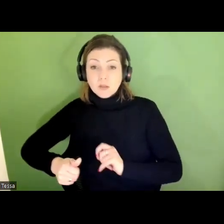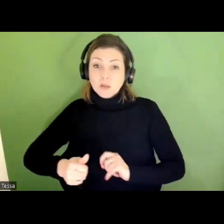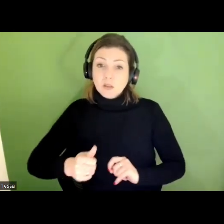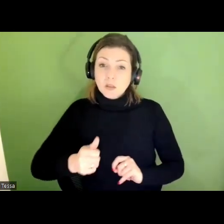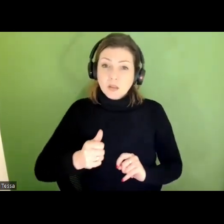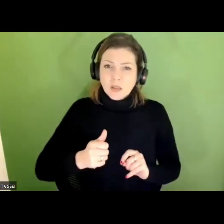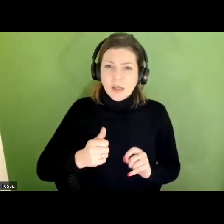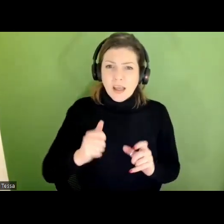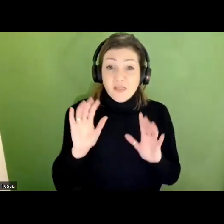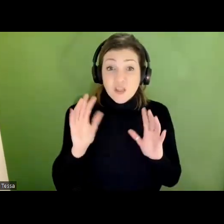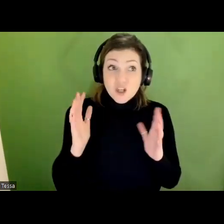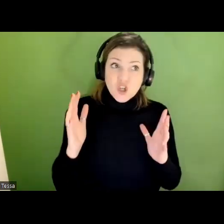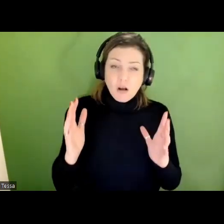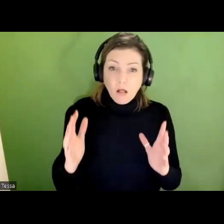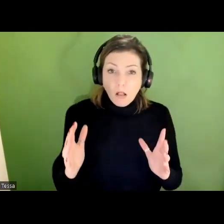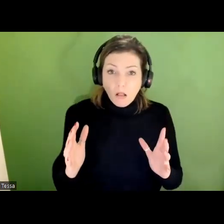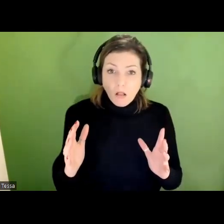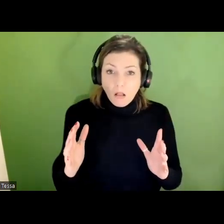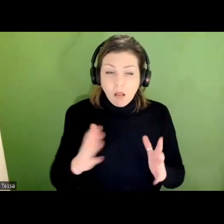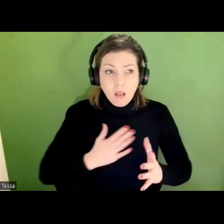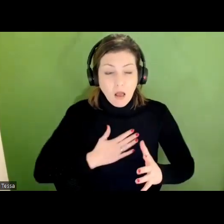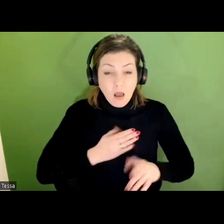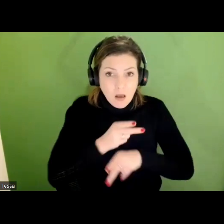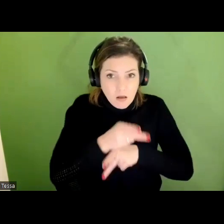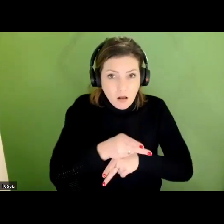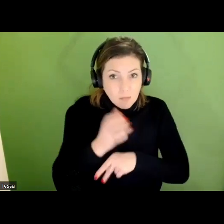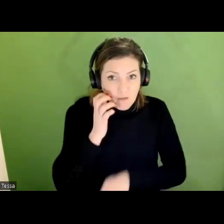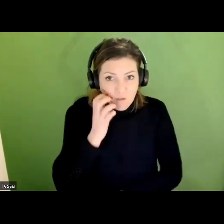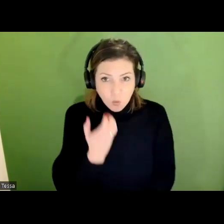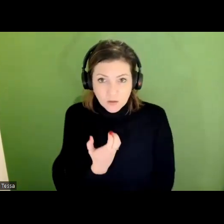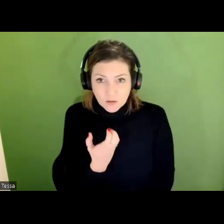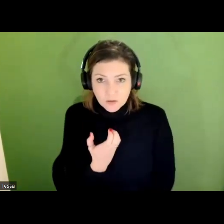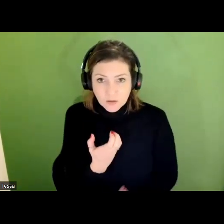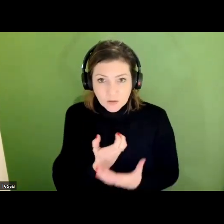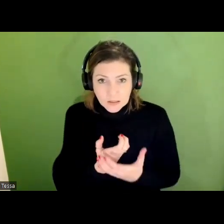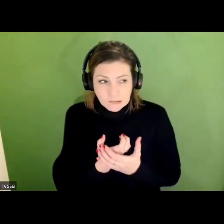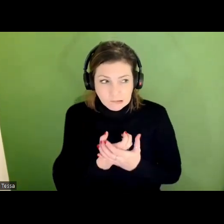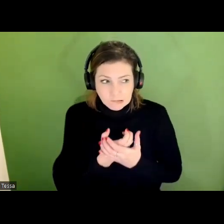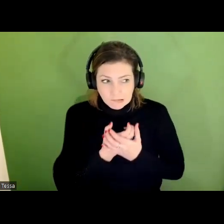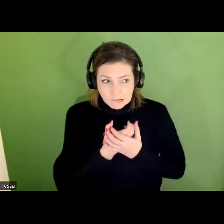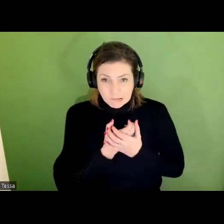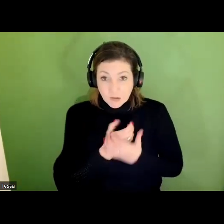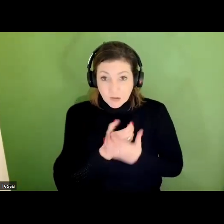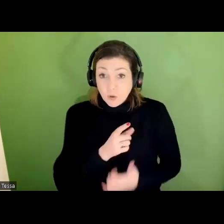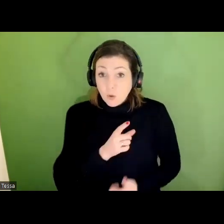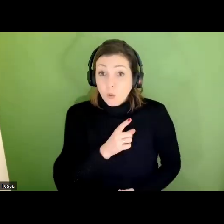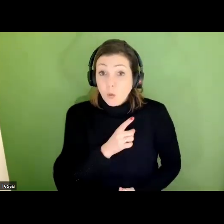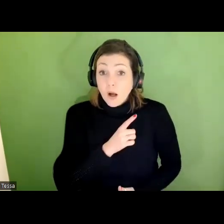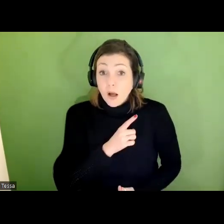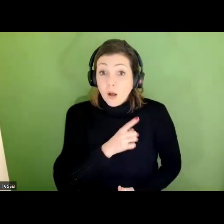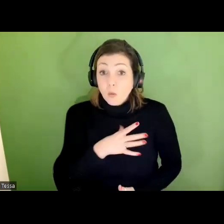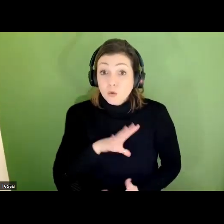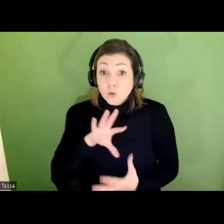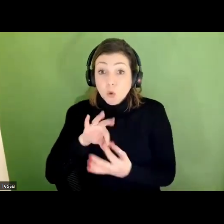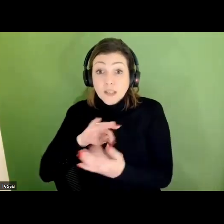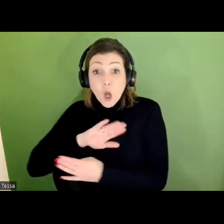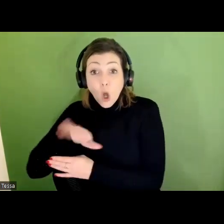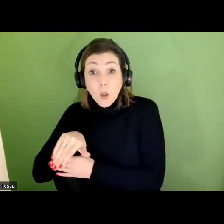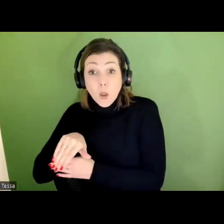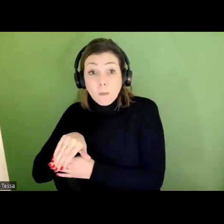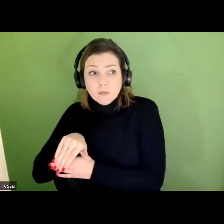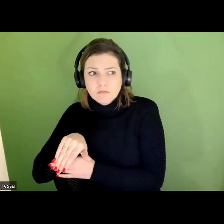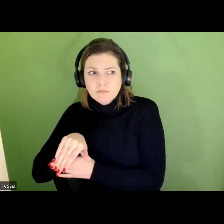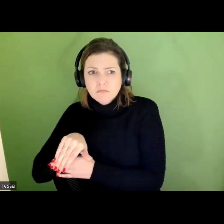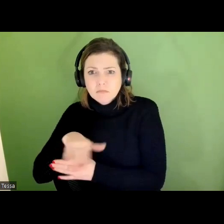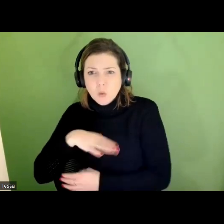than my life was my mobile phone. Not because I wanted to contact anyone back home. Why would I want to tell them about